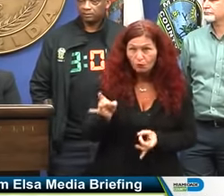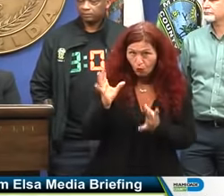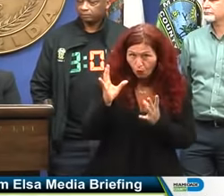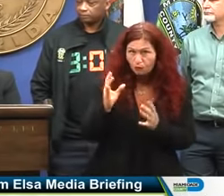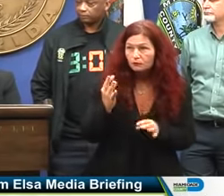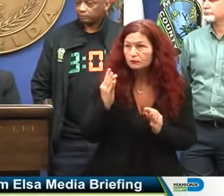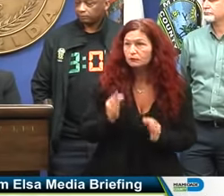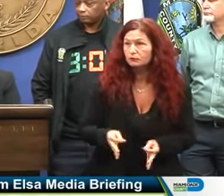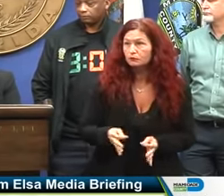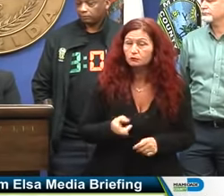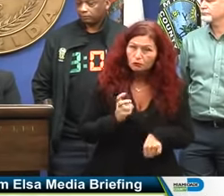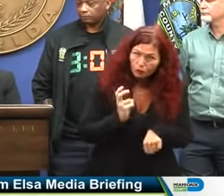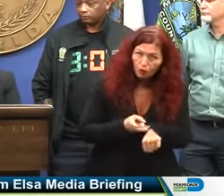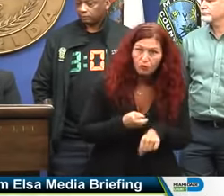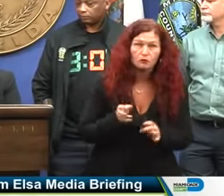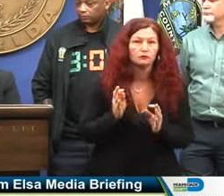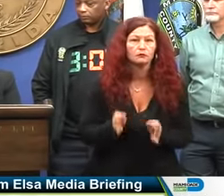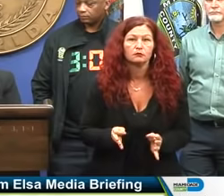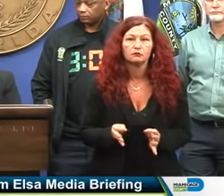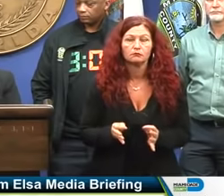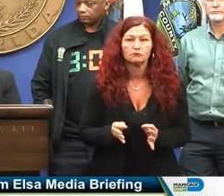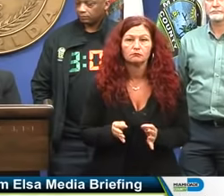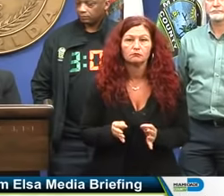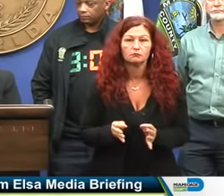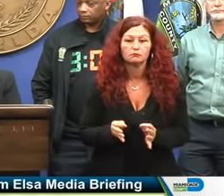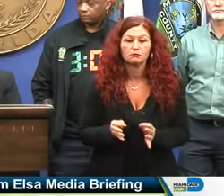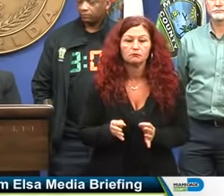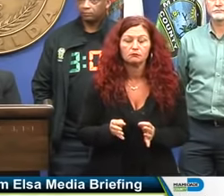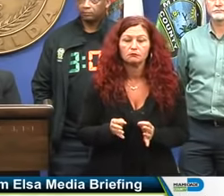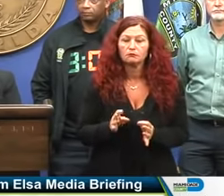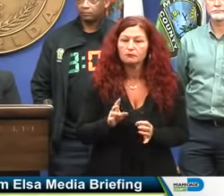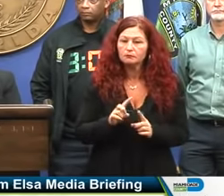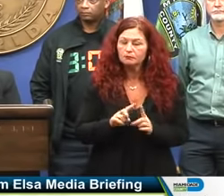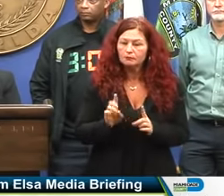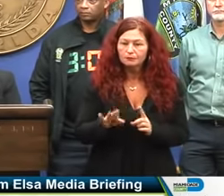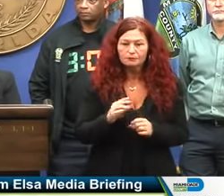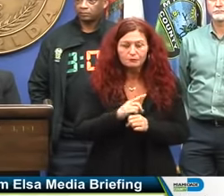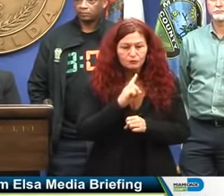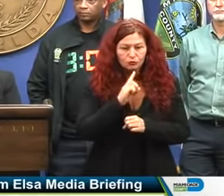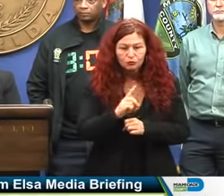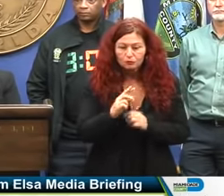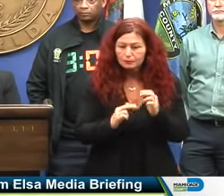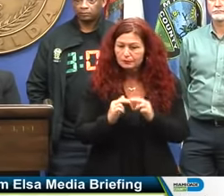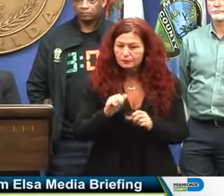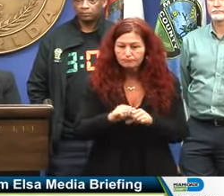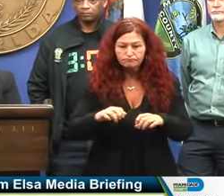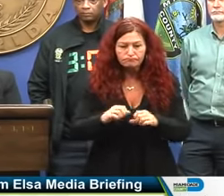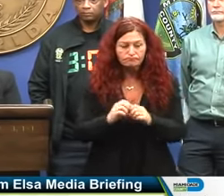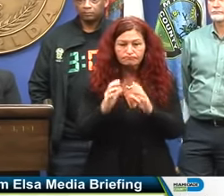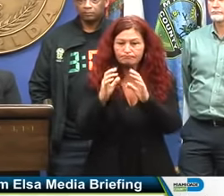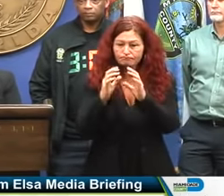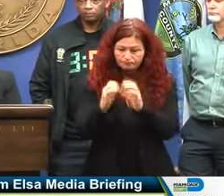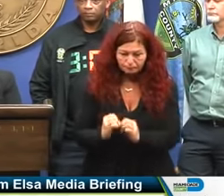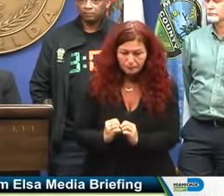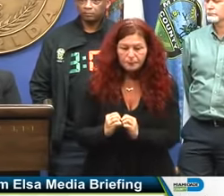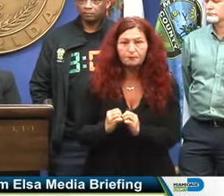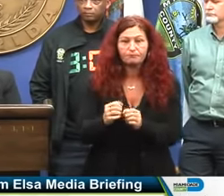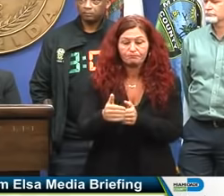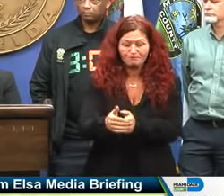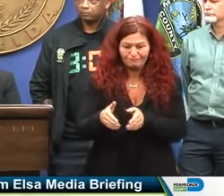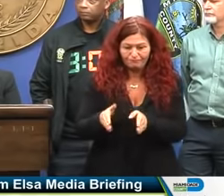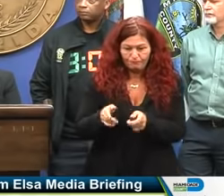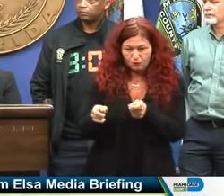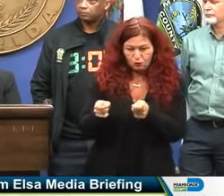lightly. Bringing the building down in a controlled manner was critical to expanding our scope of search. Truly, we could